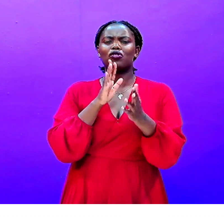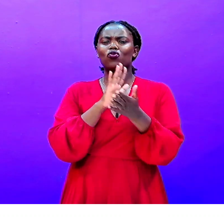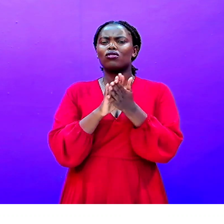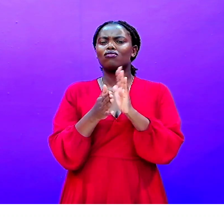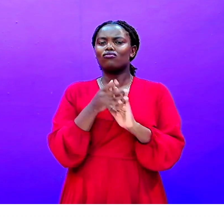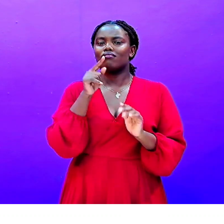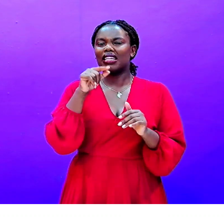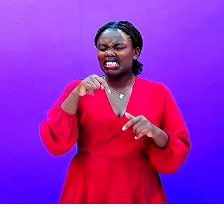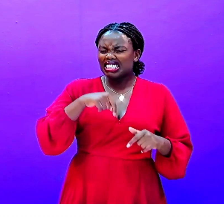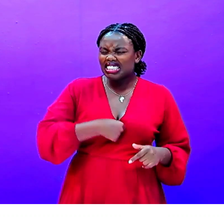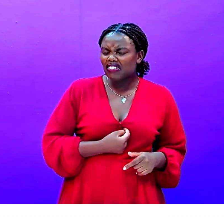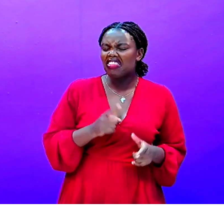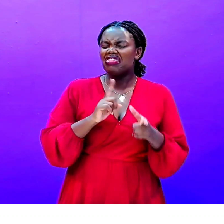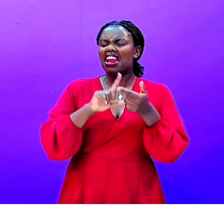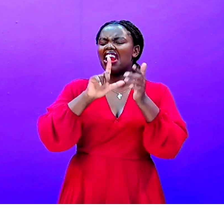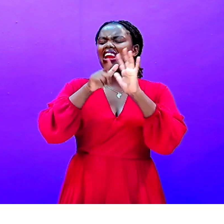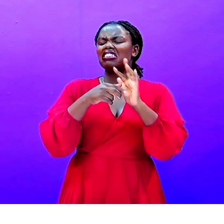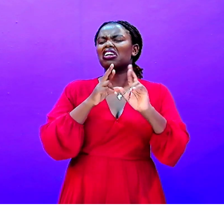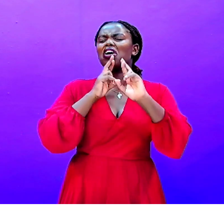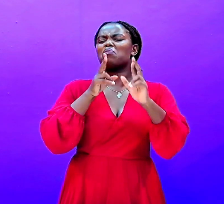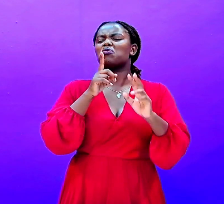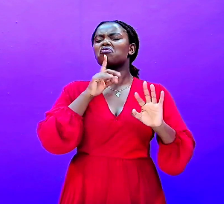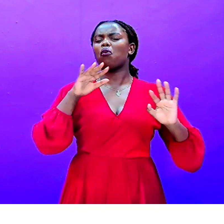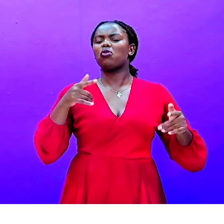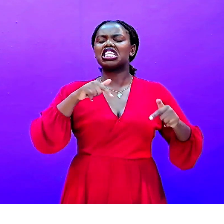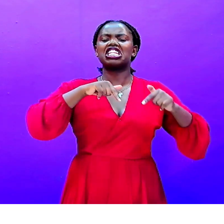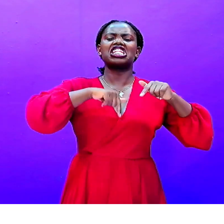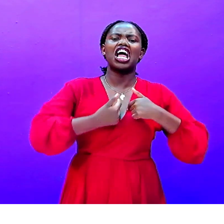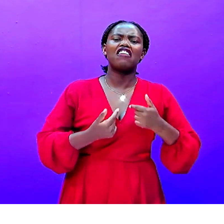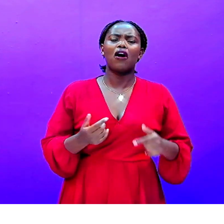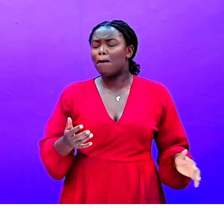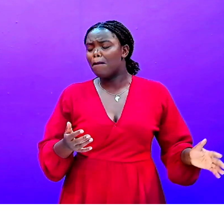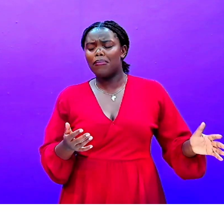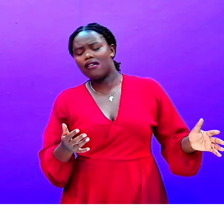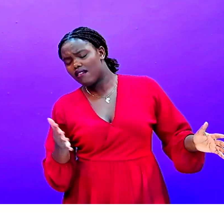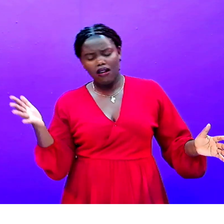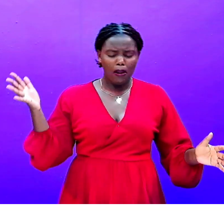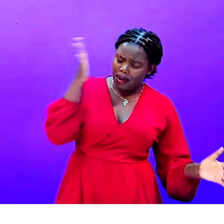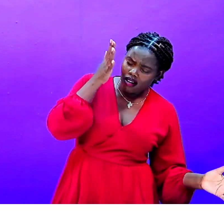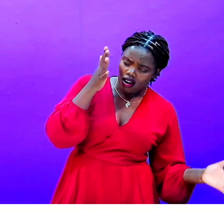was reportedly a victim of